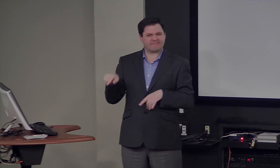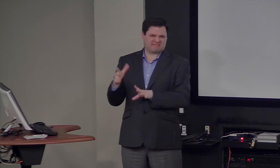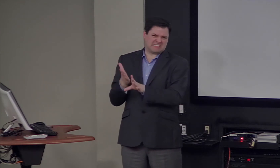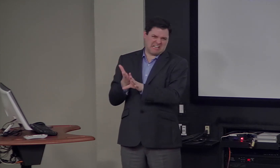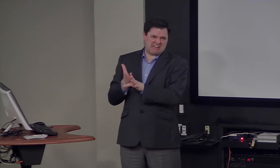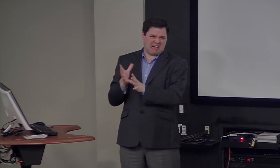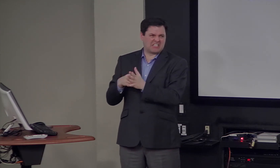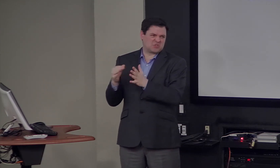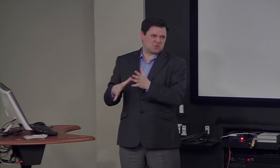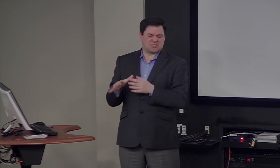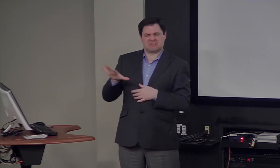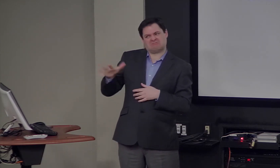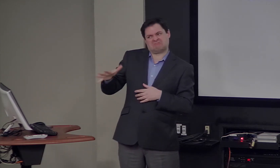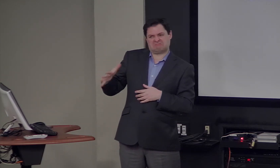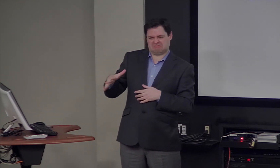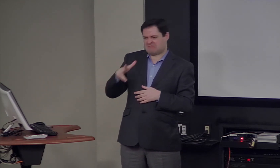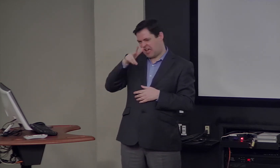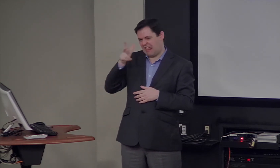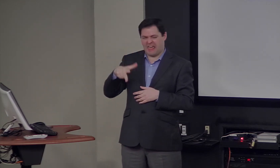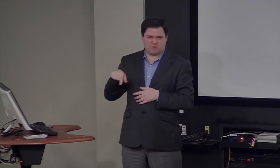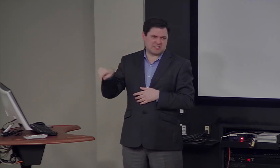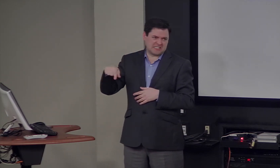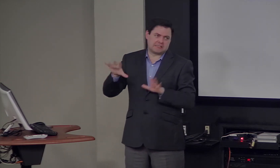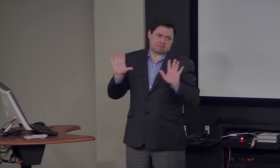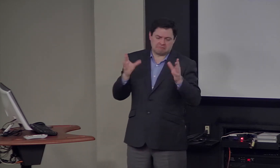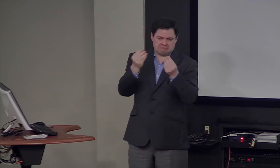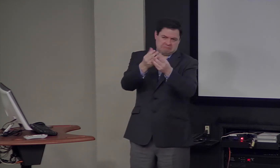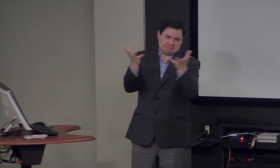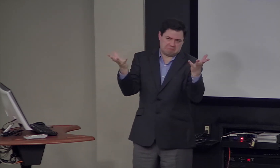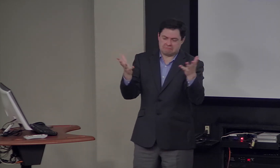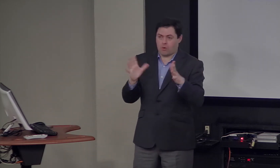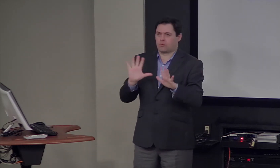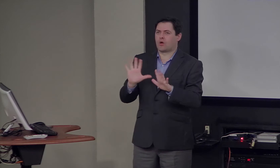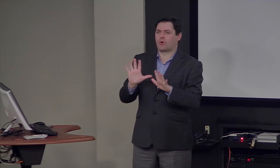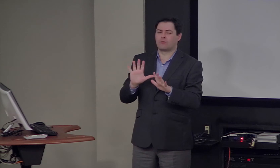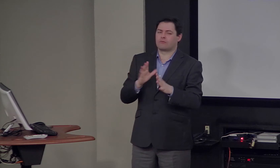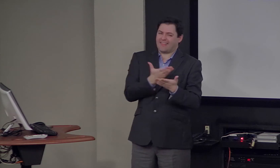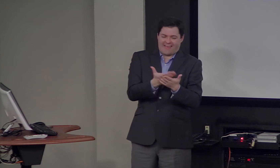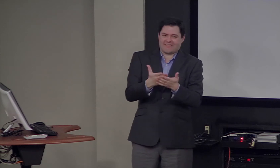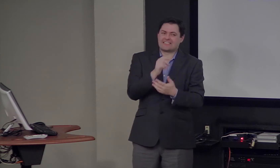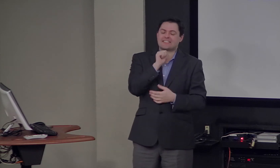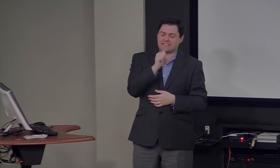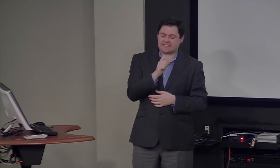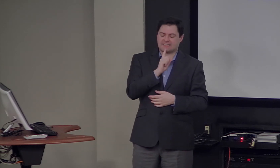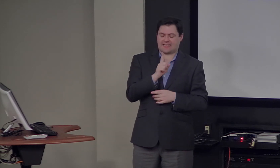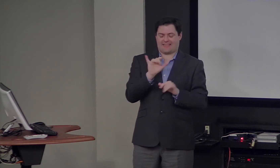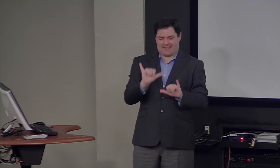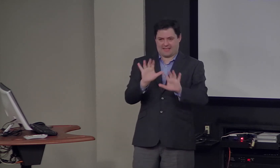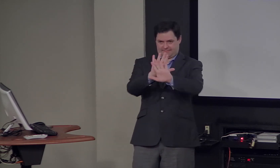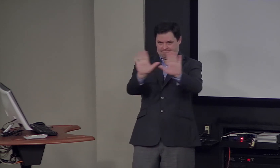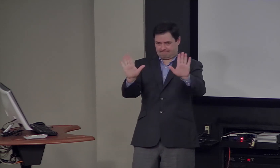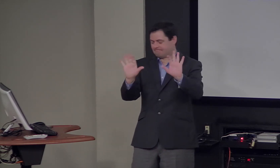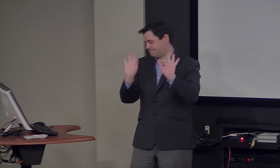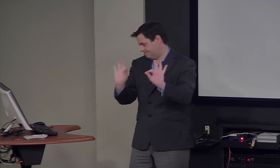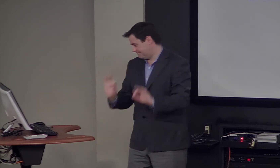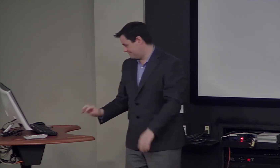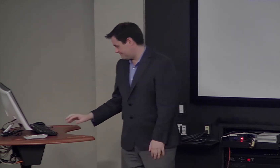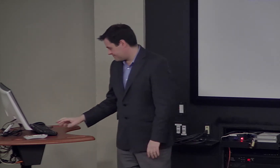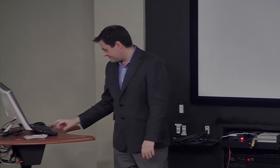up. So we see the psychology students really did pretty pathetically, to be honest. I guess I should back that up. The